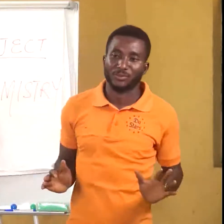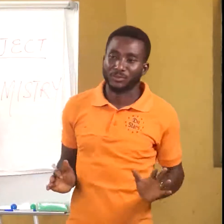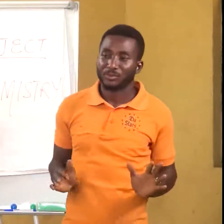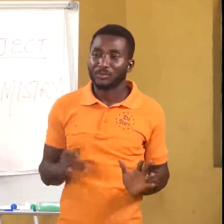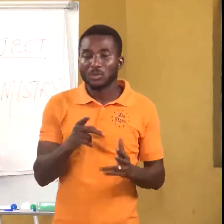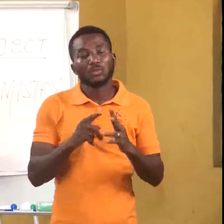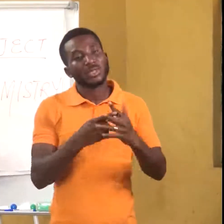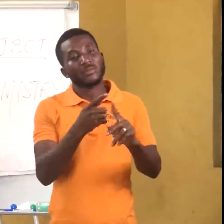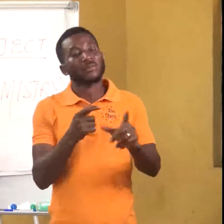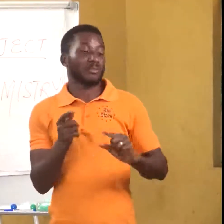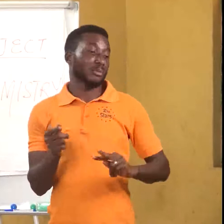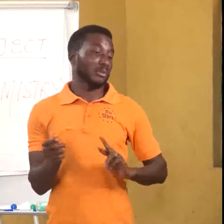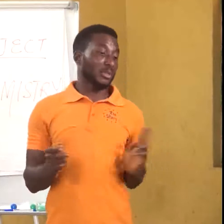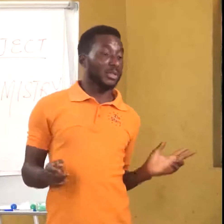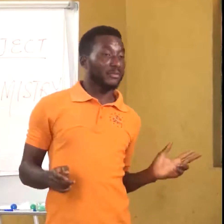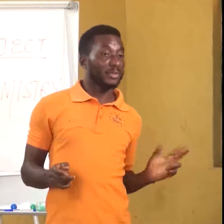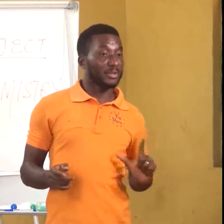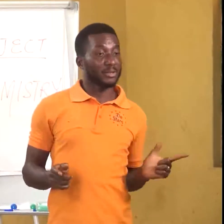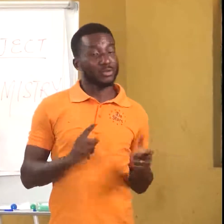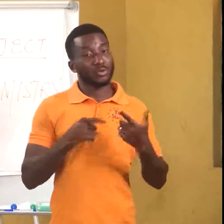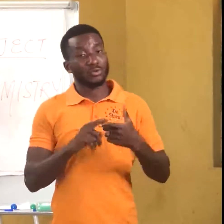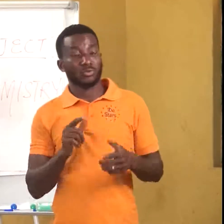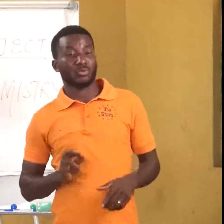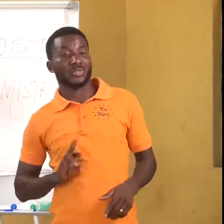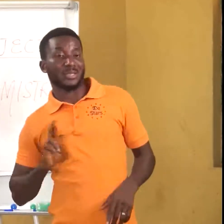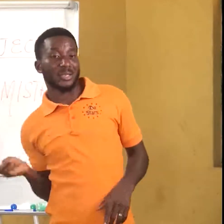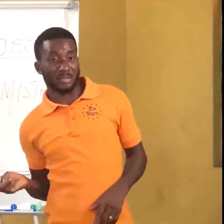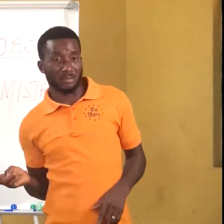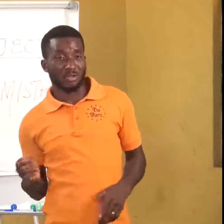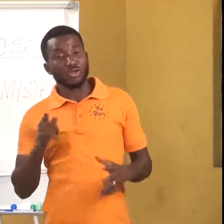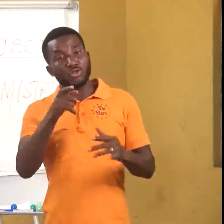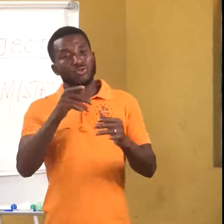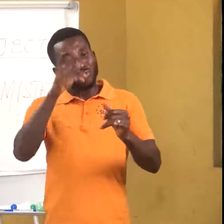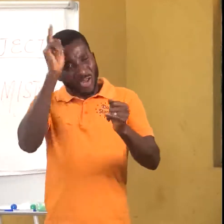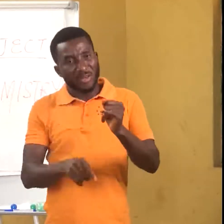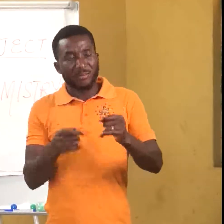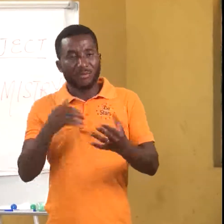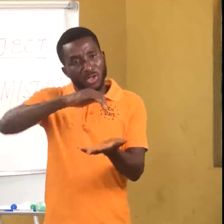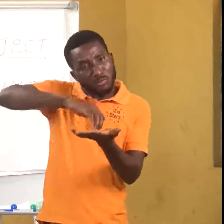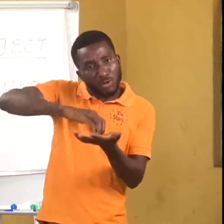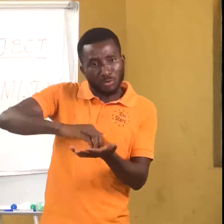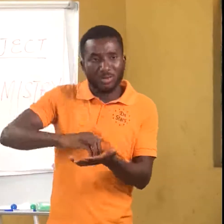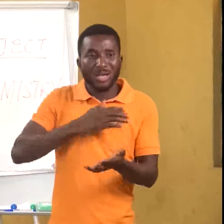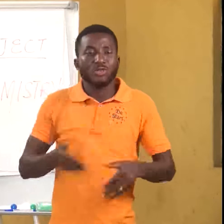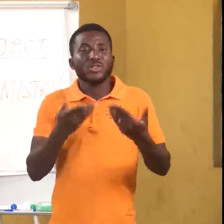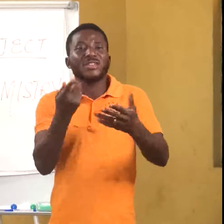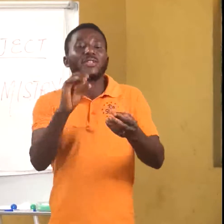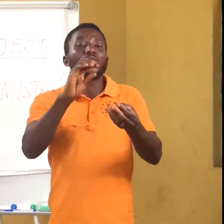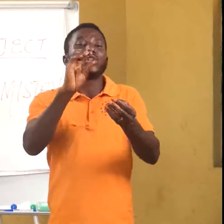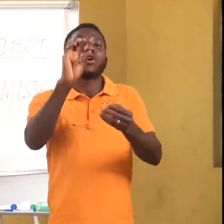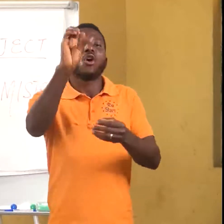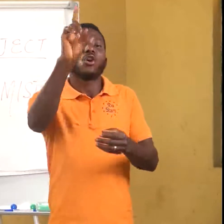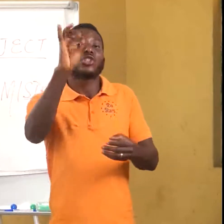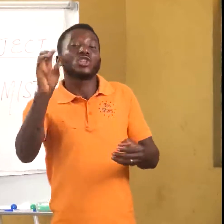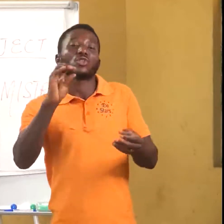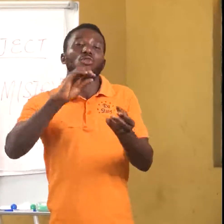start from the left, you go to the right, you end from the middle, and then you give the oxidation number of the element in